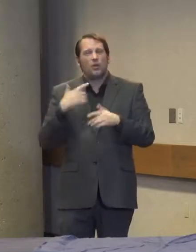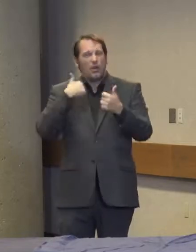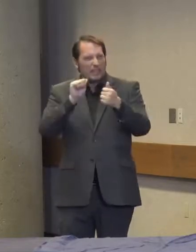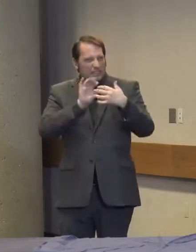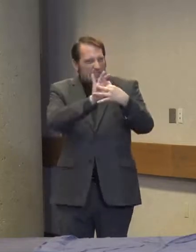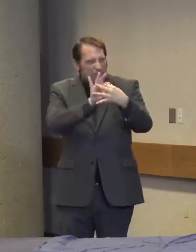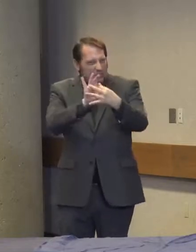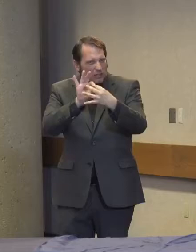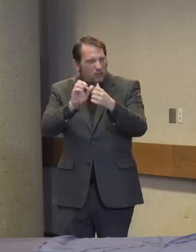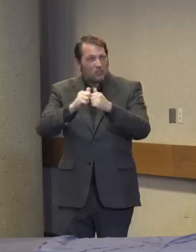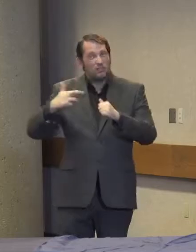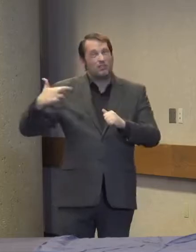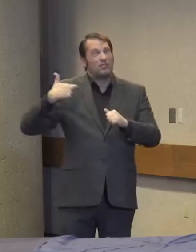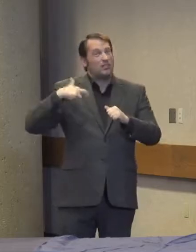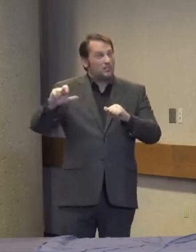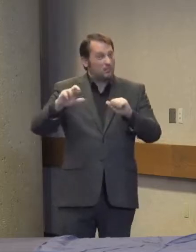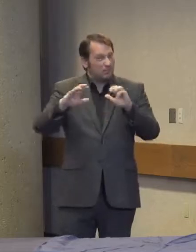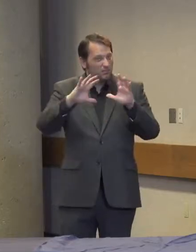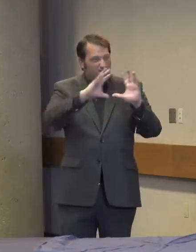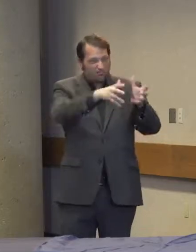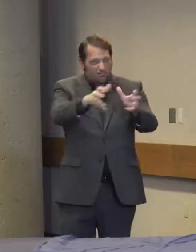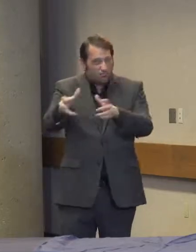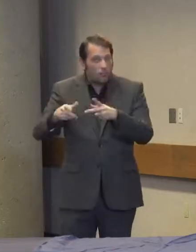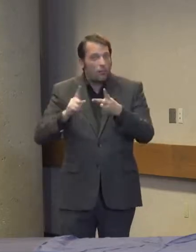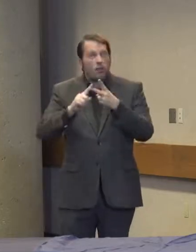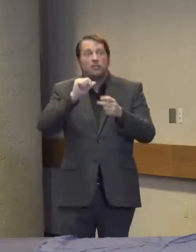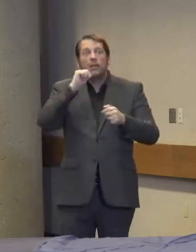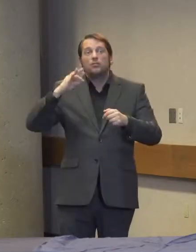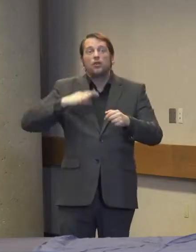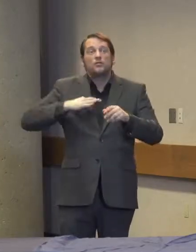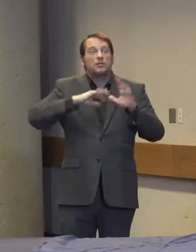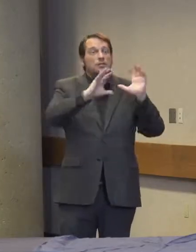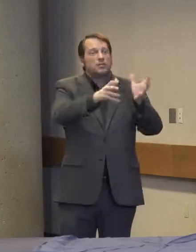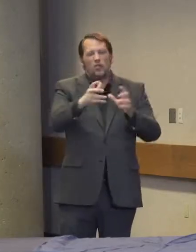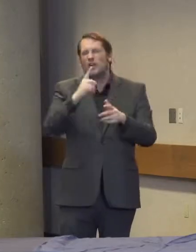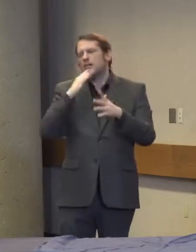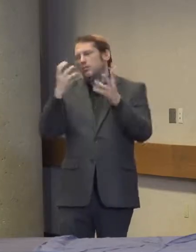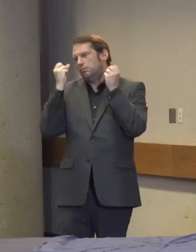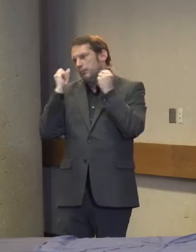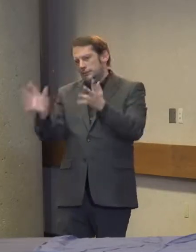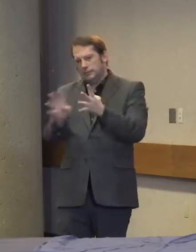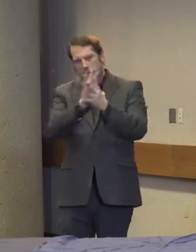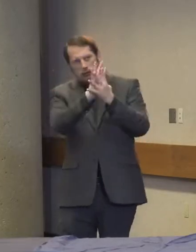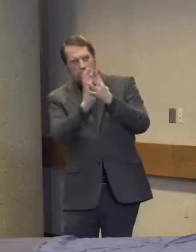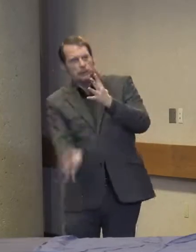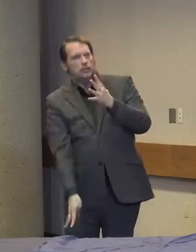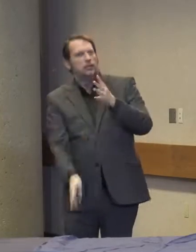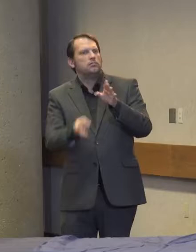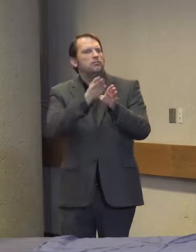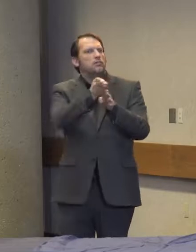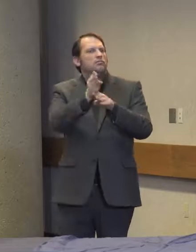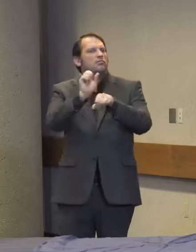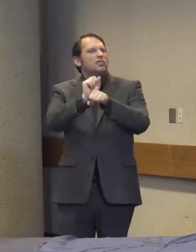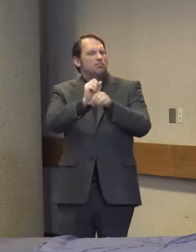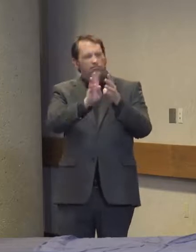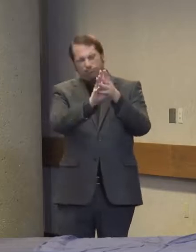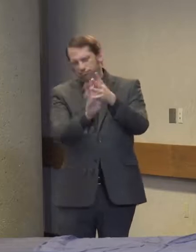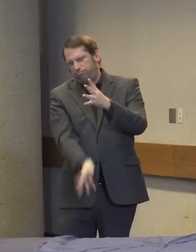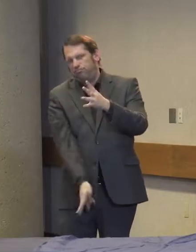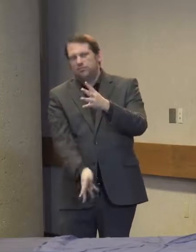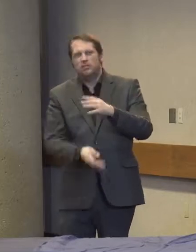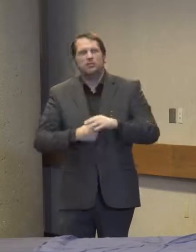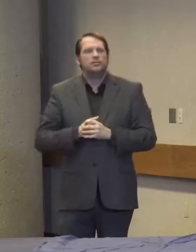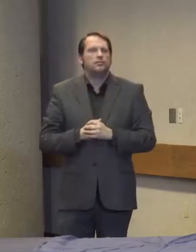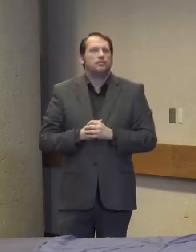delivery professionals to make sure that we can provide as much reach out into the community. We know we can do better, and we'll continue to do better as we